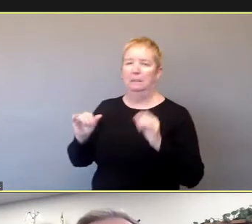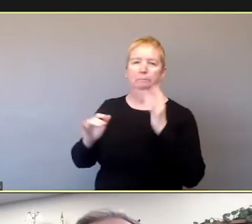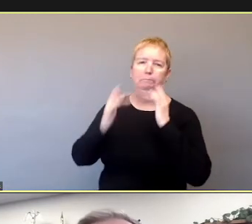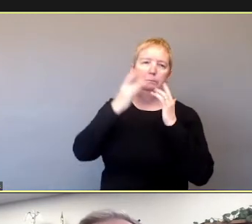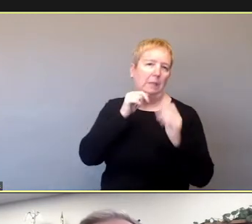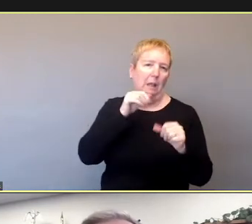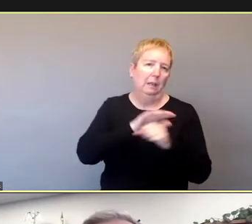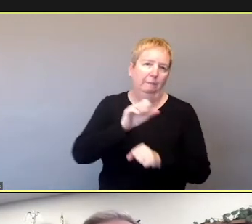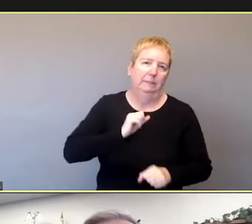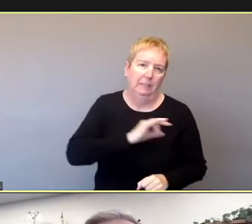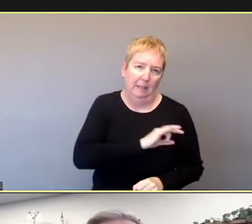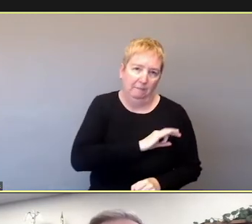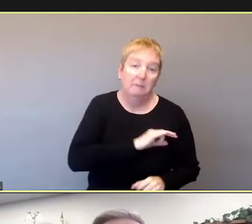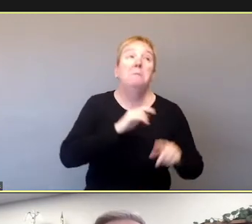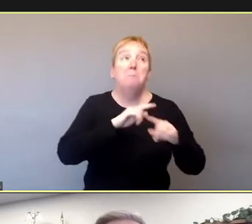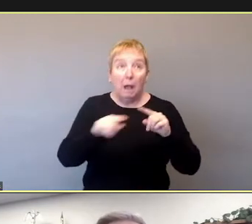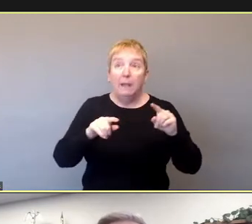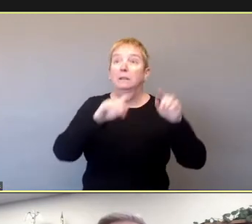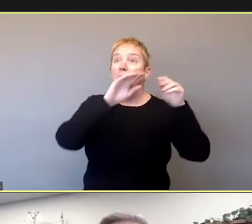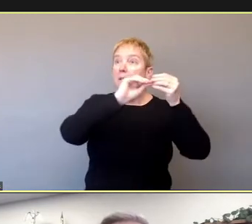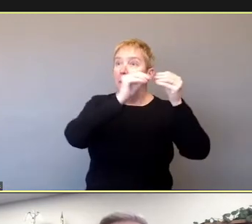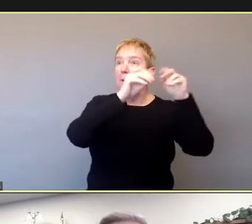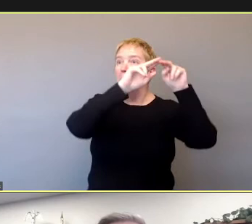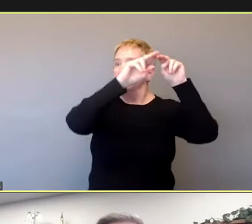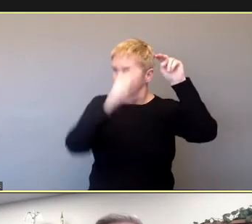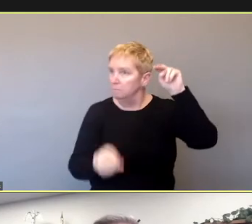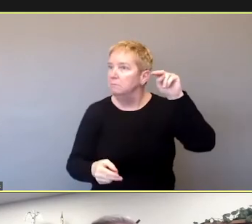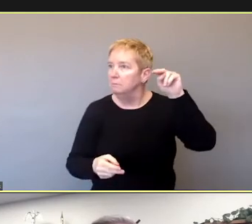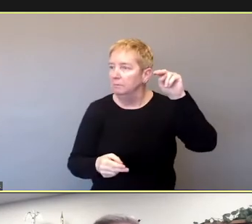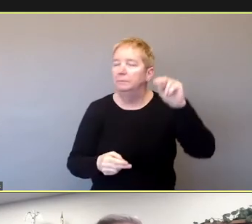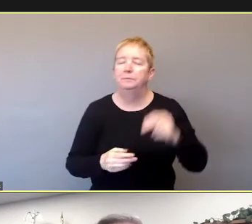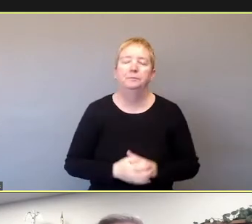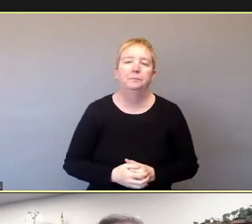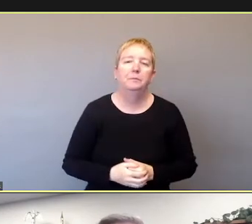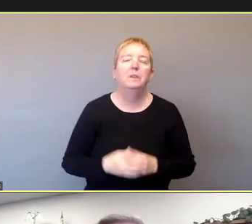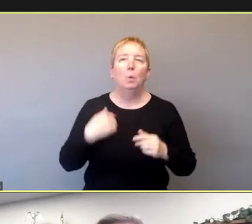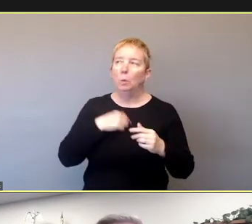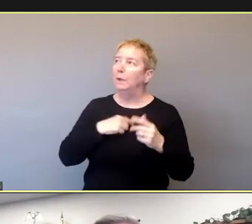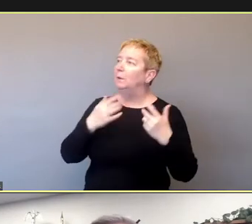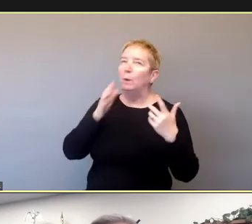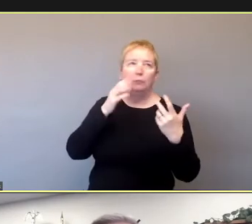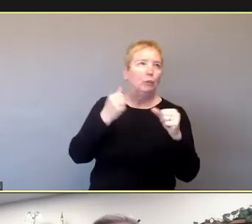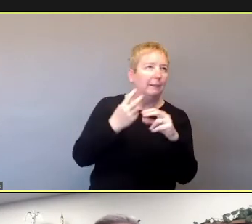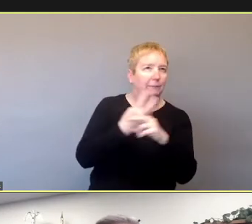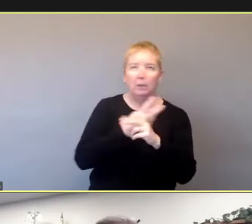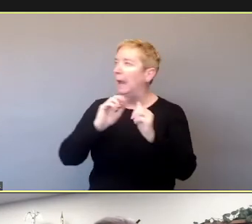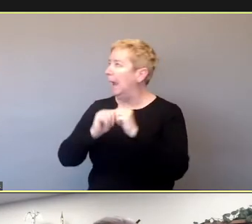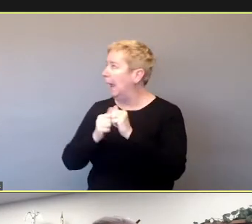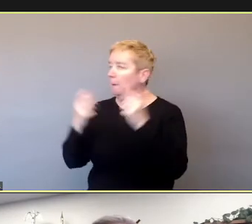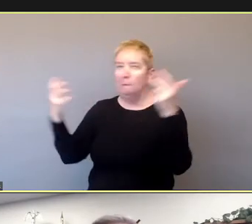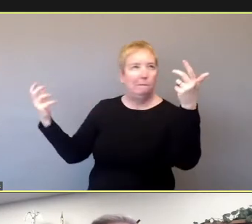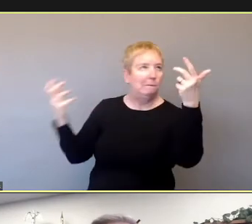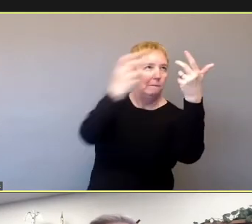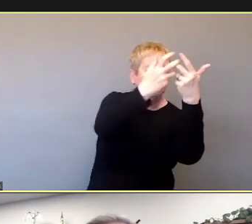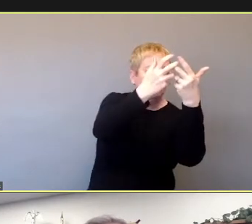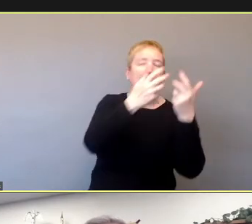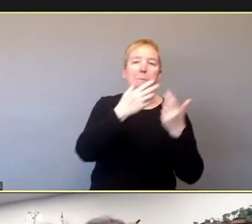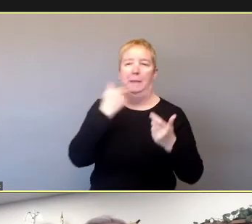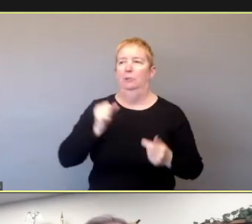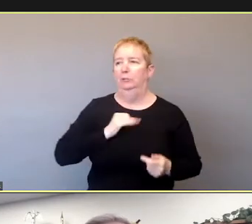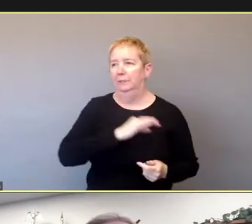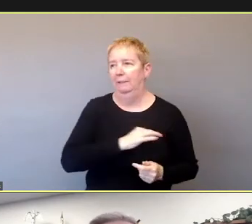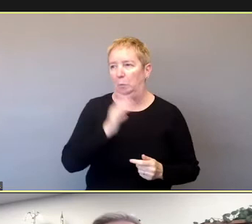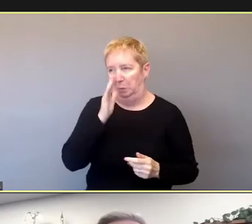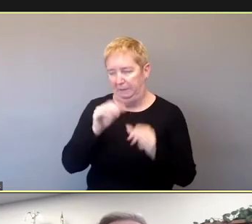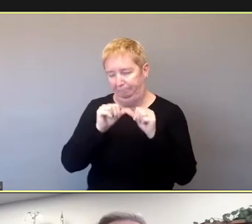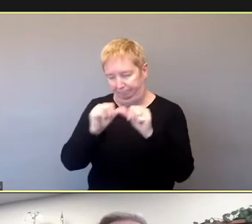still working with our hospital partners and others to try to resolve. Next slide.